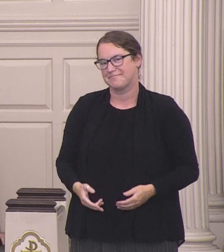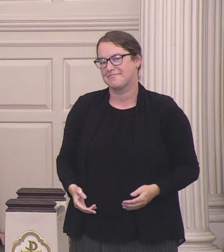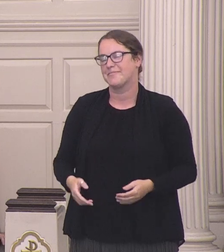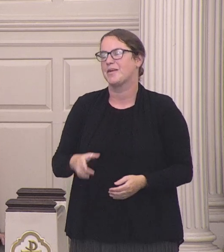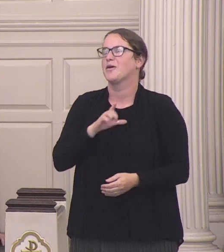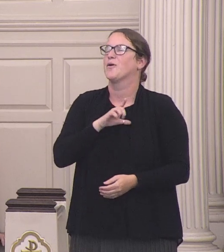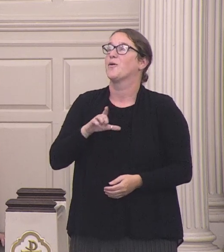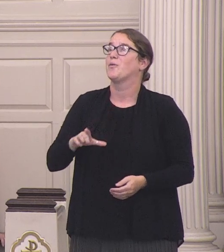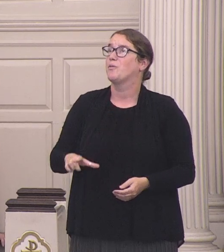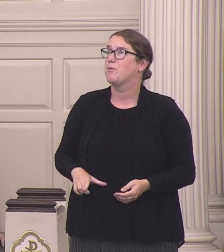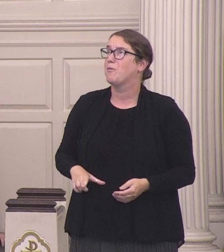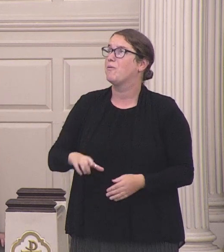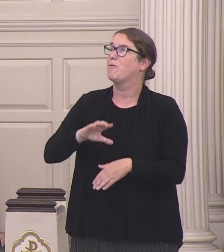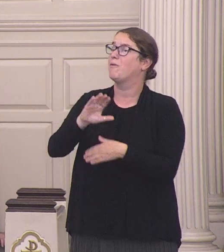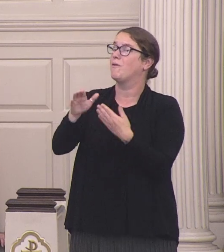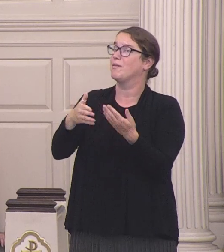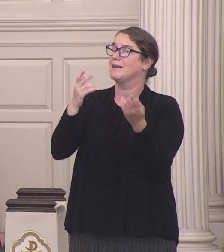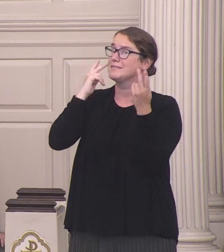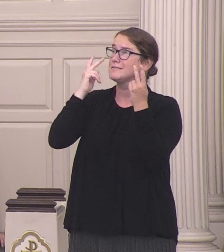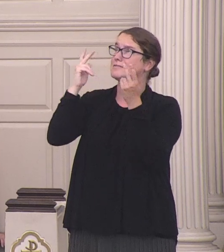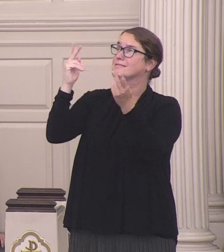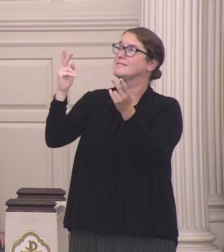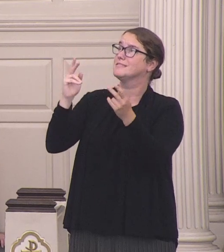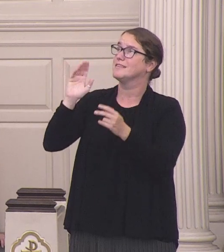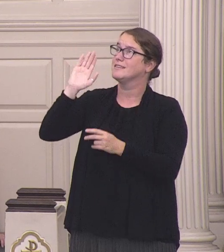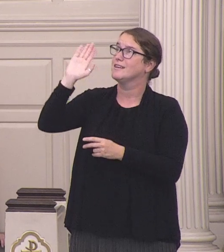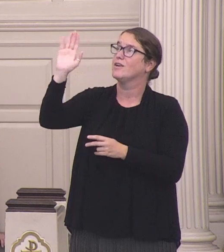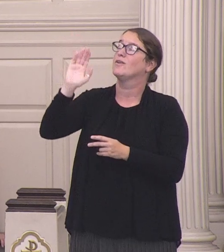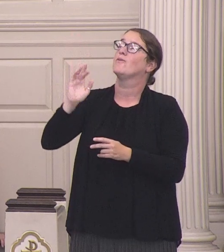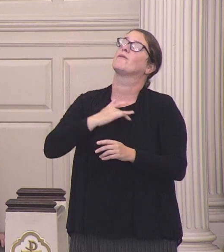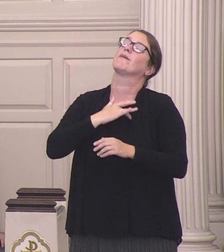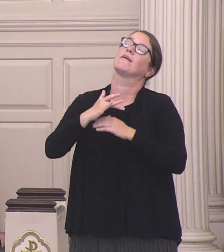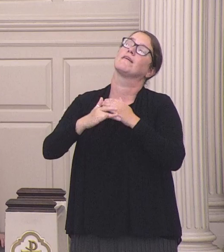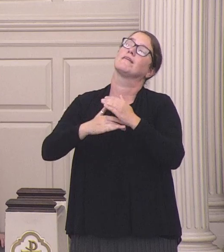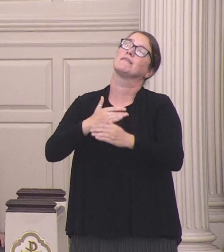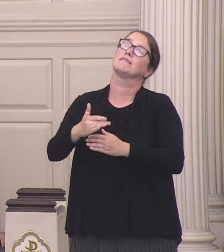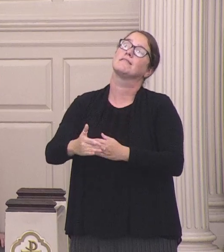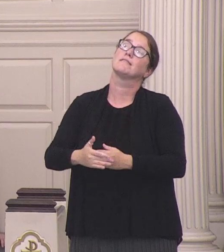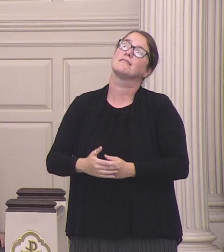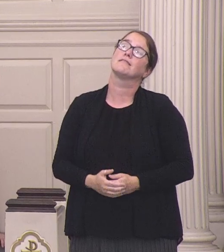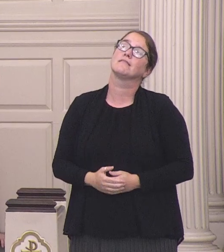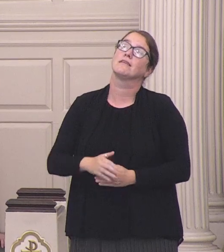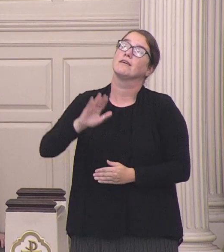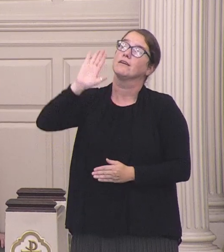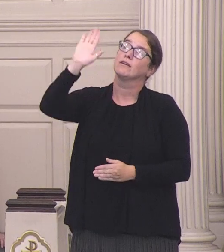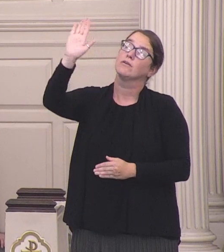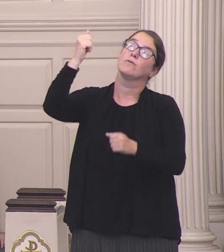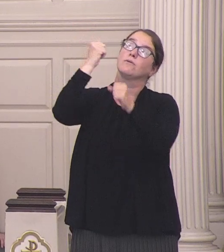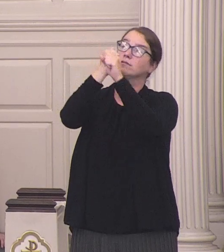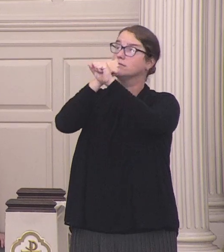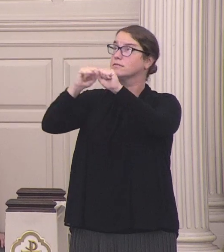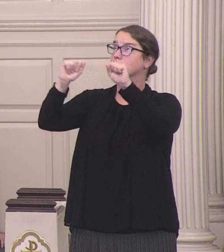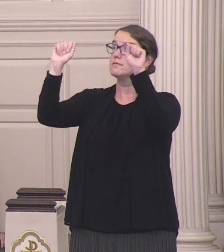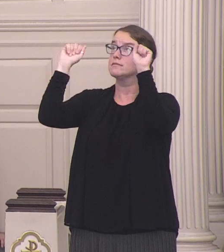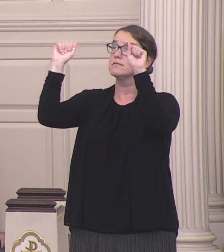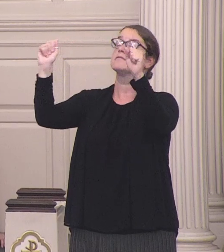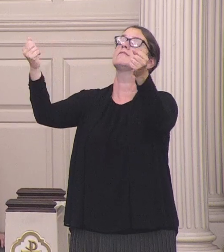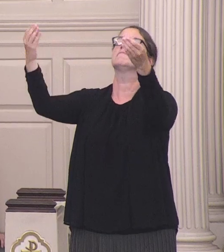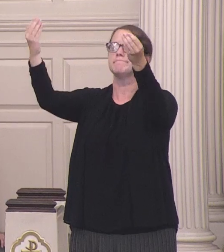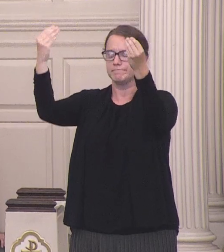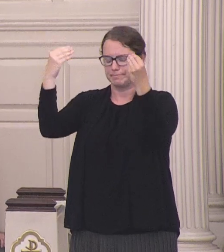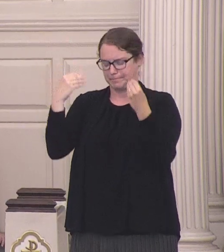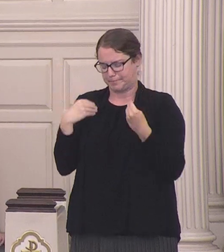Lord, let us see your kindness and grant us